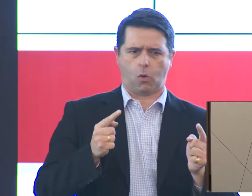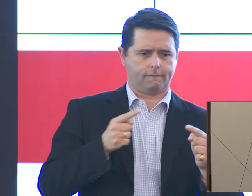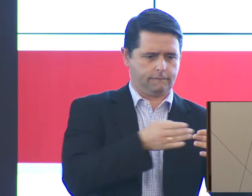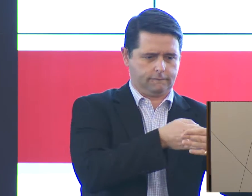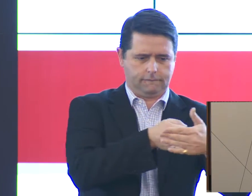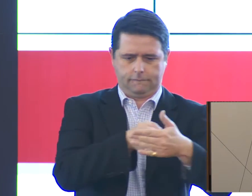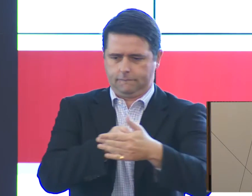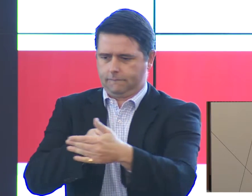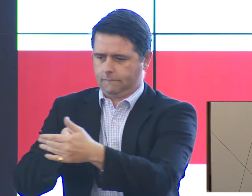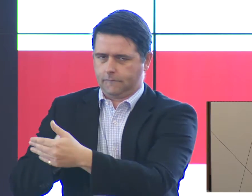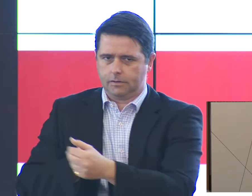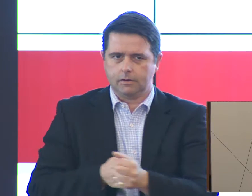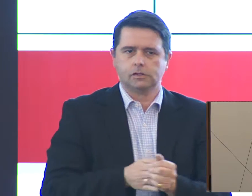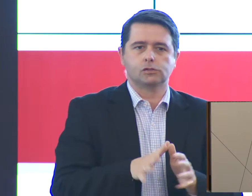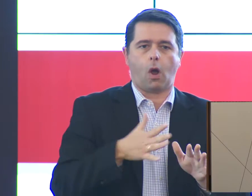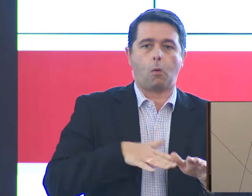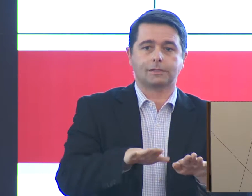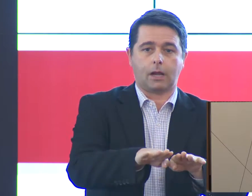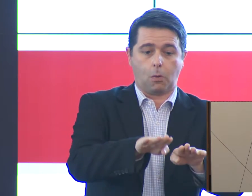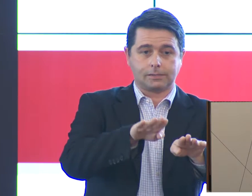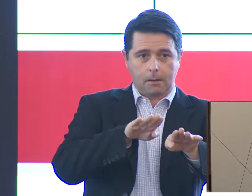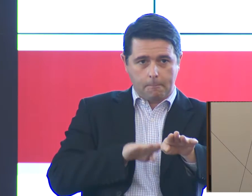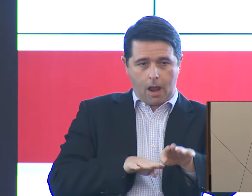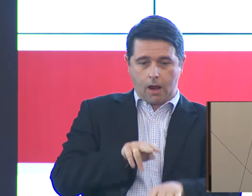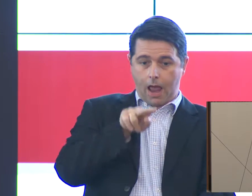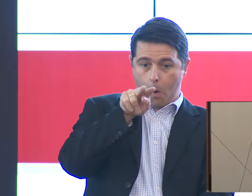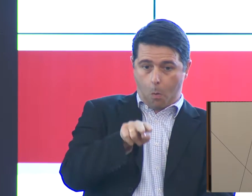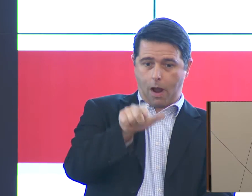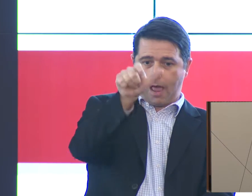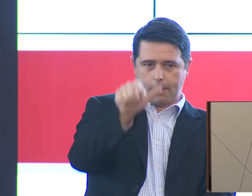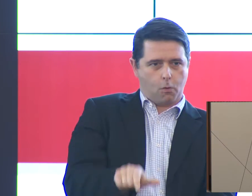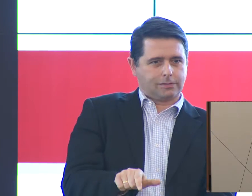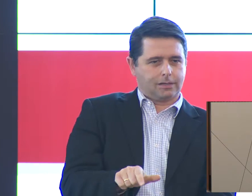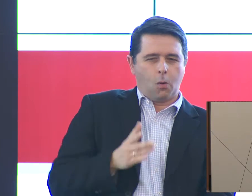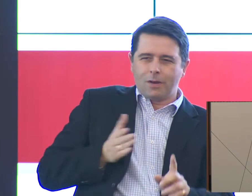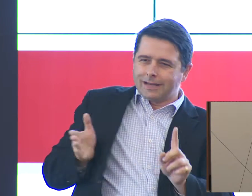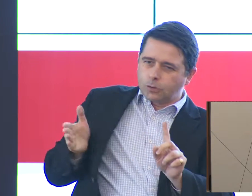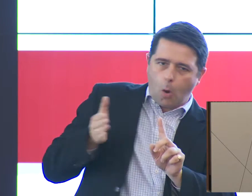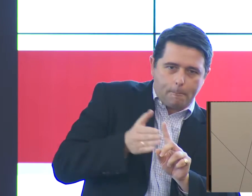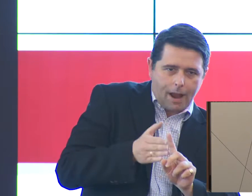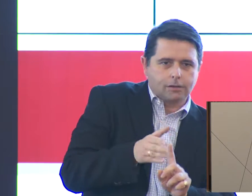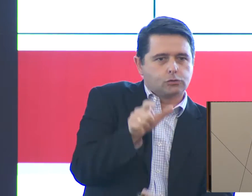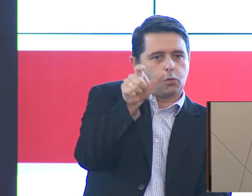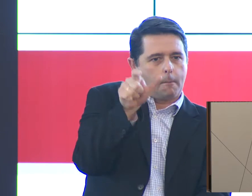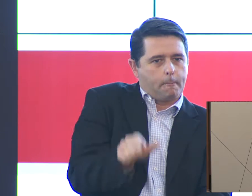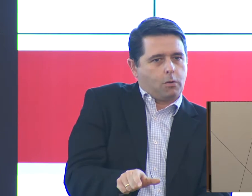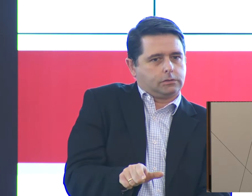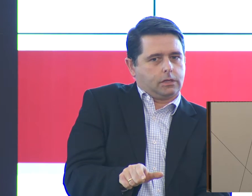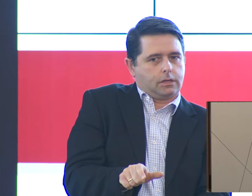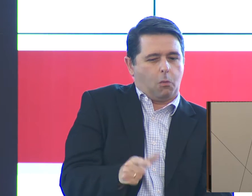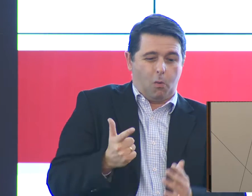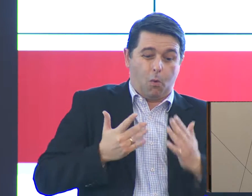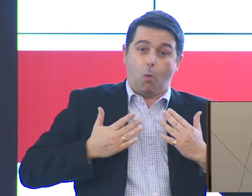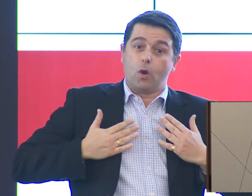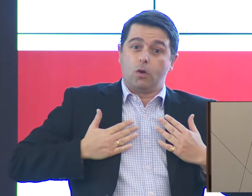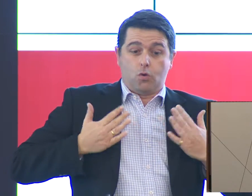voice. So there's a lot of barriers they face within that one life experience. But if you take a step back and look at that, we need to go